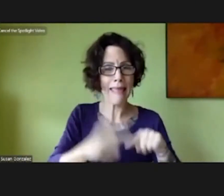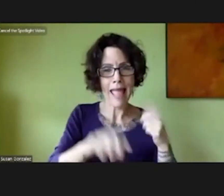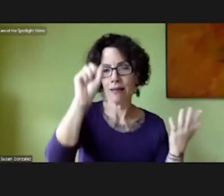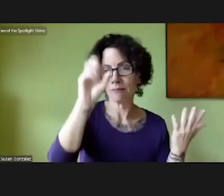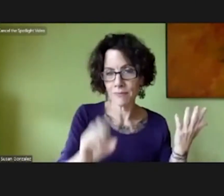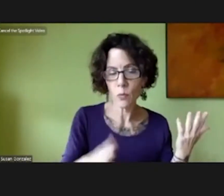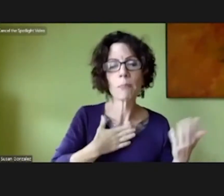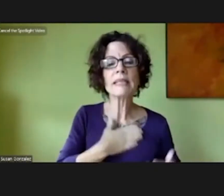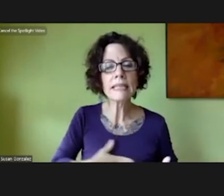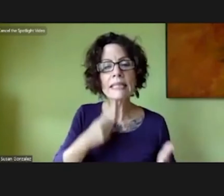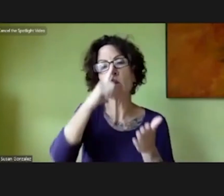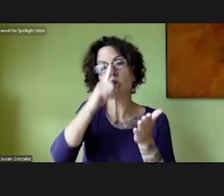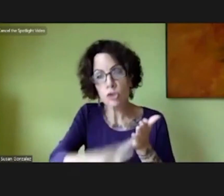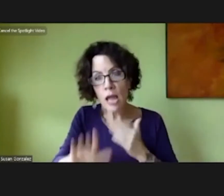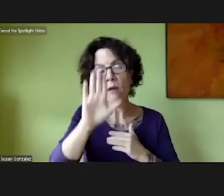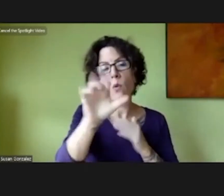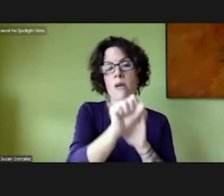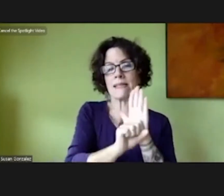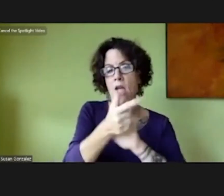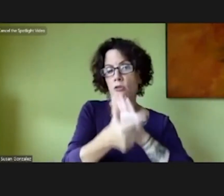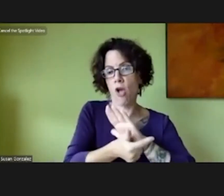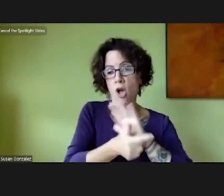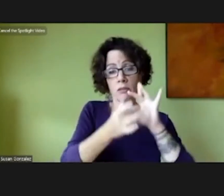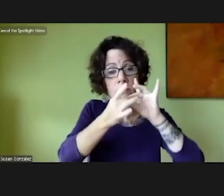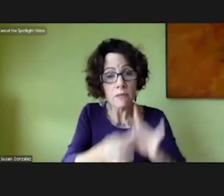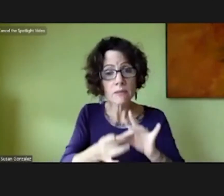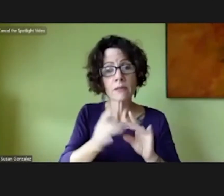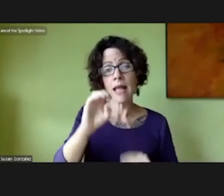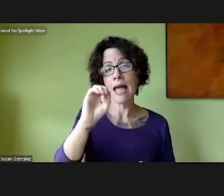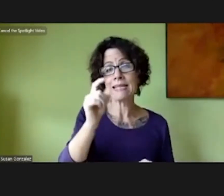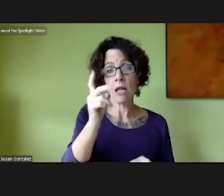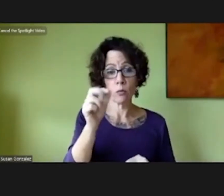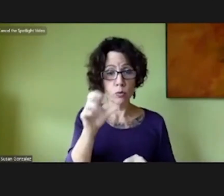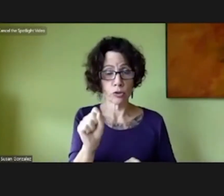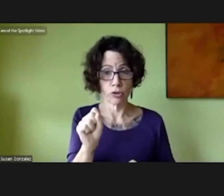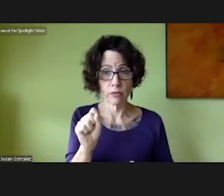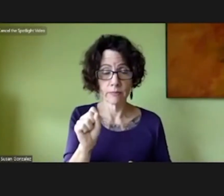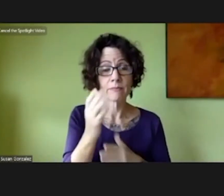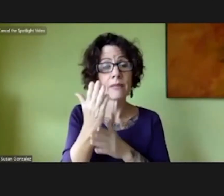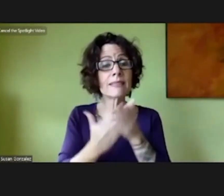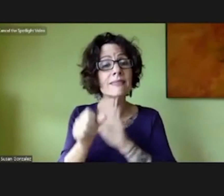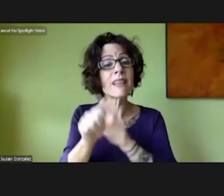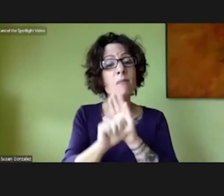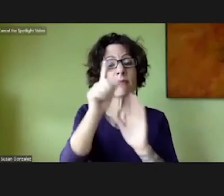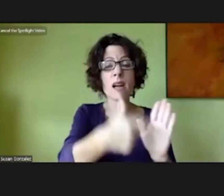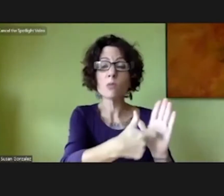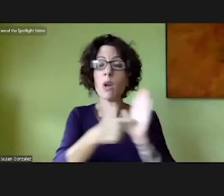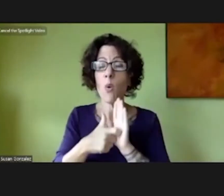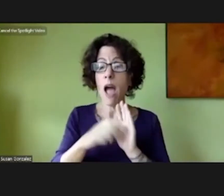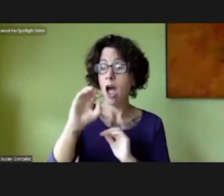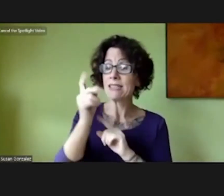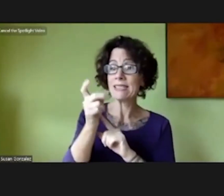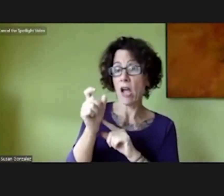to California state law. I don't have information about all of the 50 states. So please check your